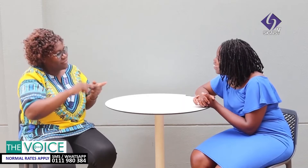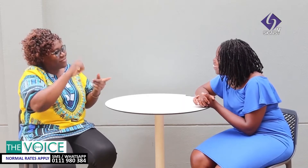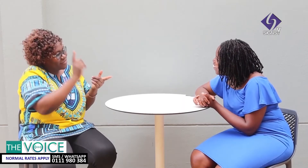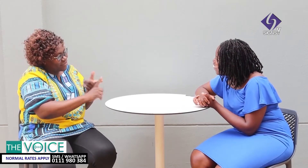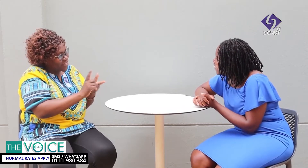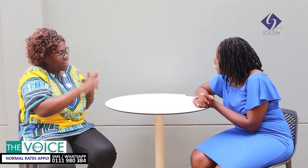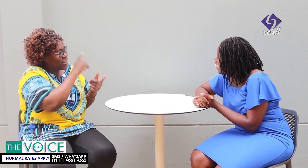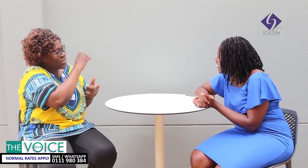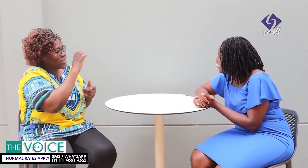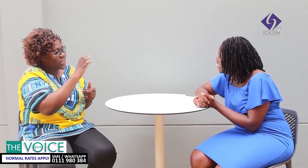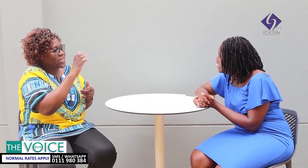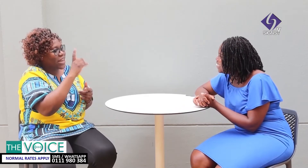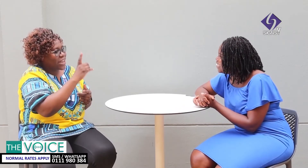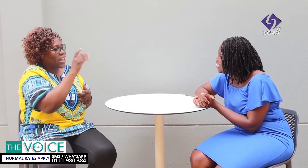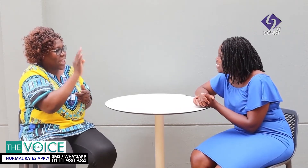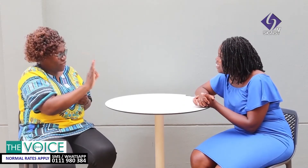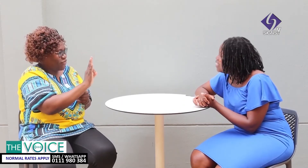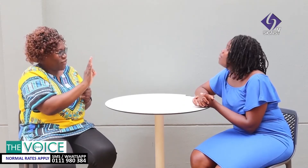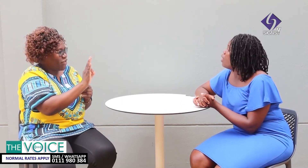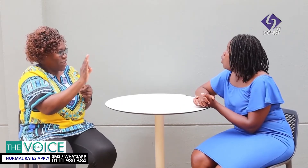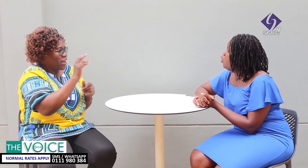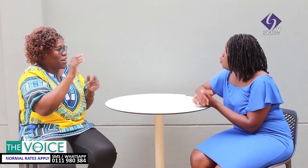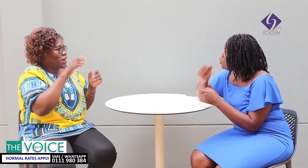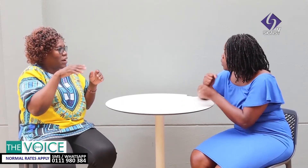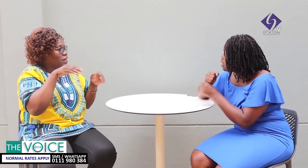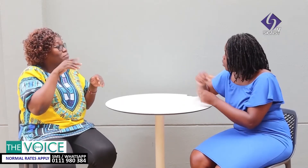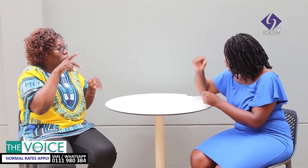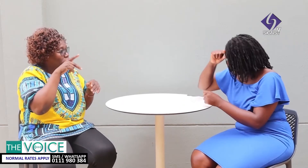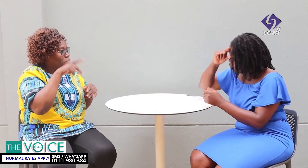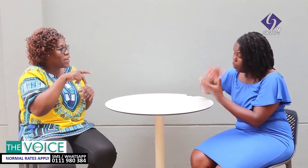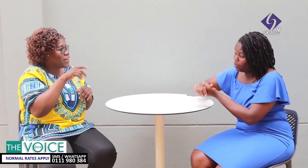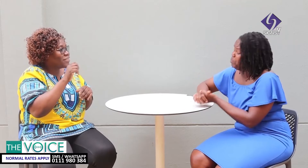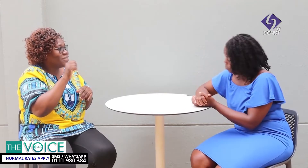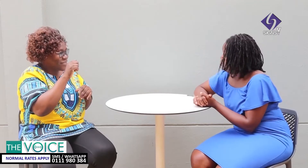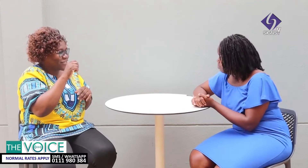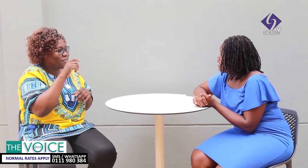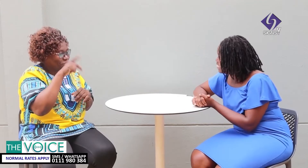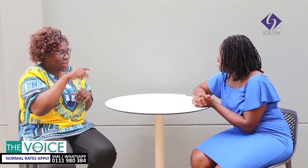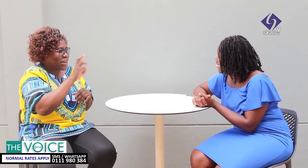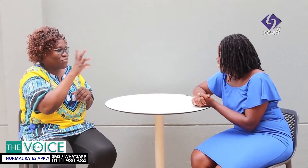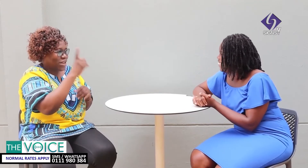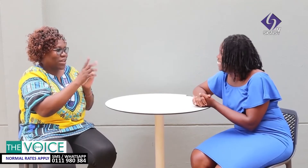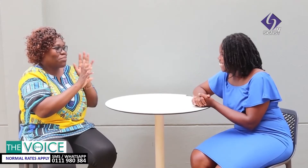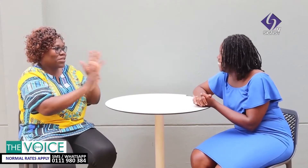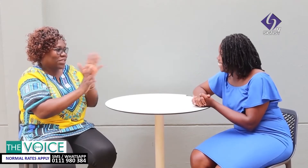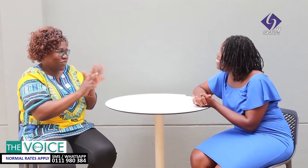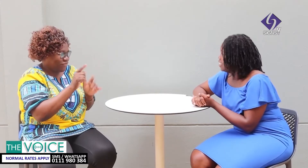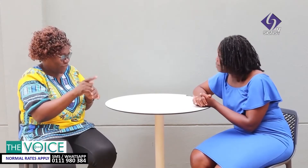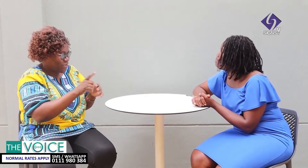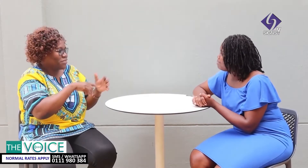And I also am You work for the government? Yes, I also work for the government as a representative